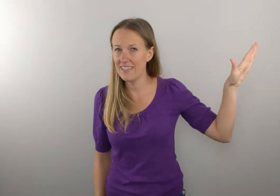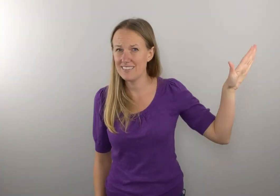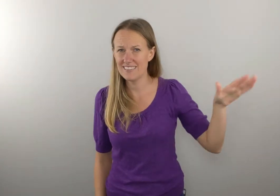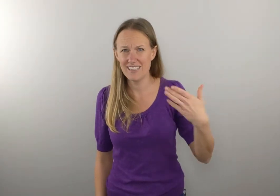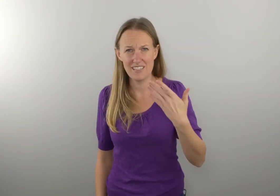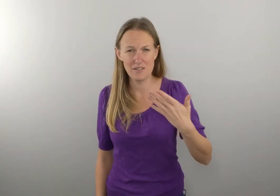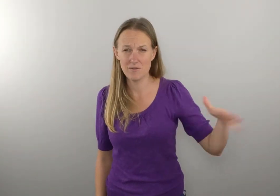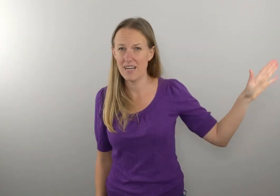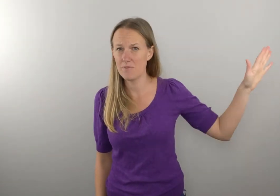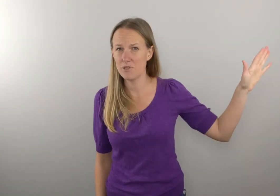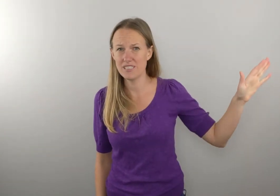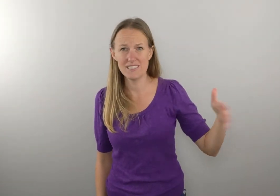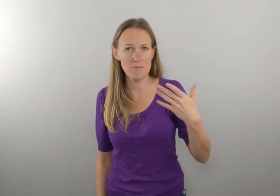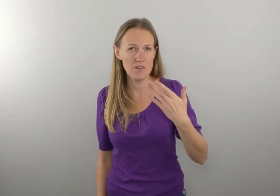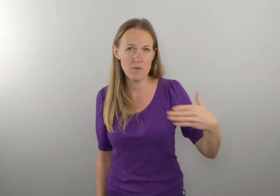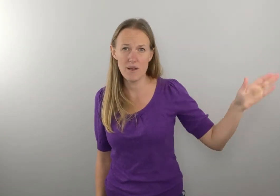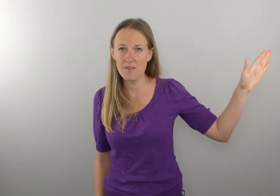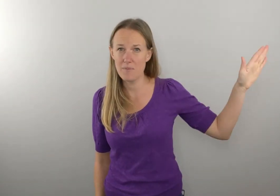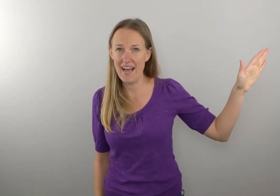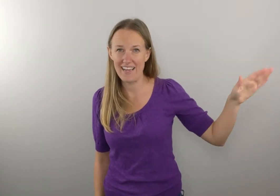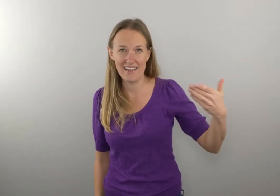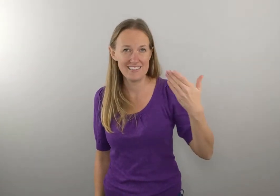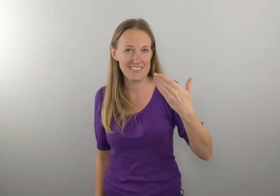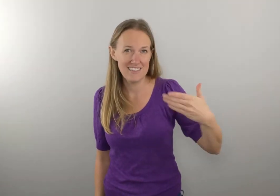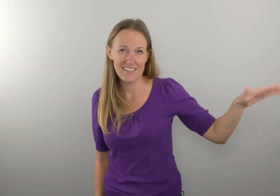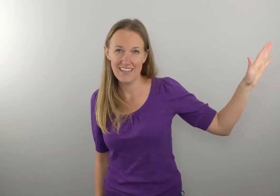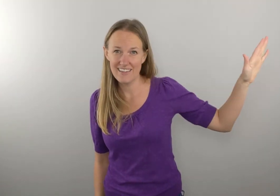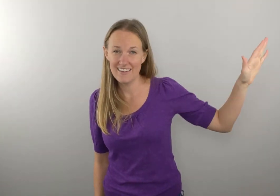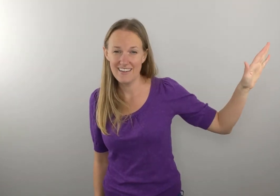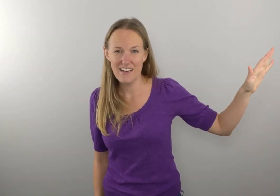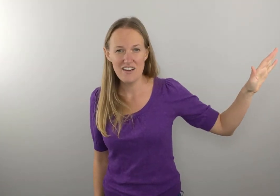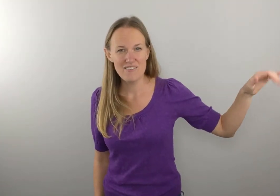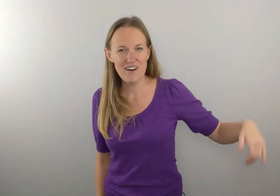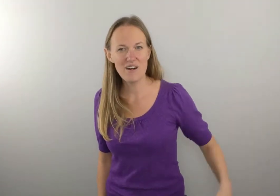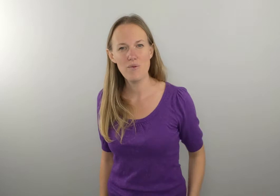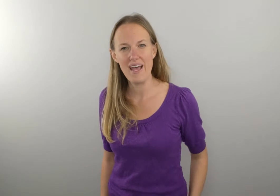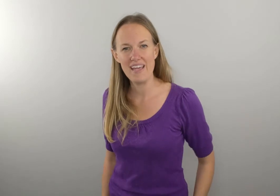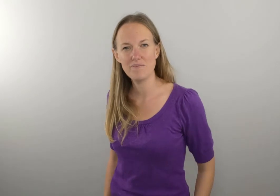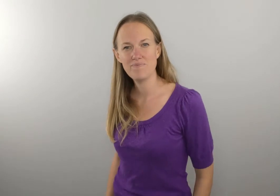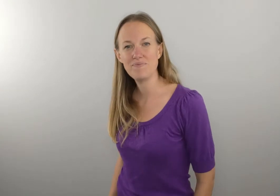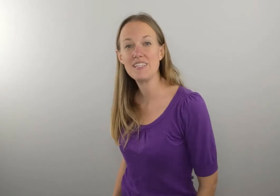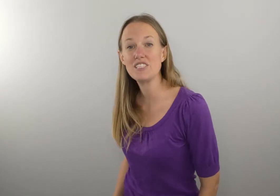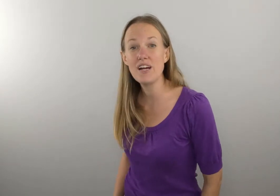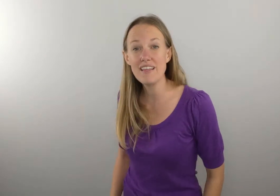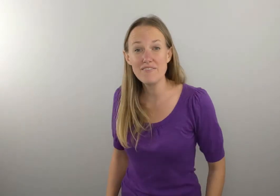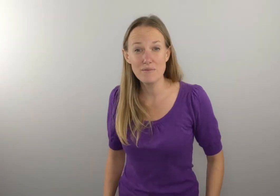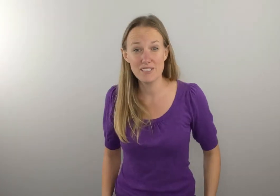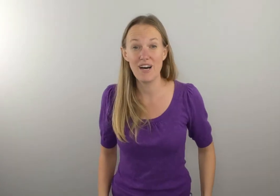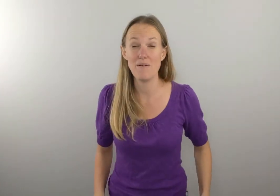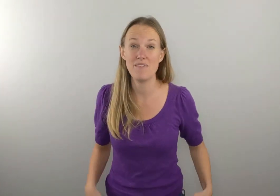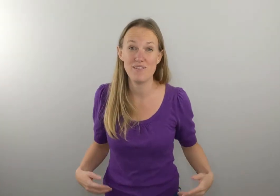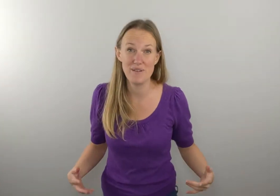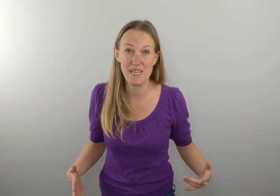just like you're kind of pushing something away with your backhand. Okay, far away. Let's try that from the top before we keep